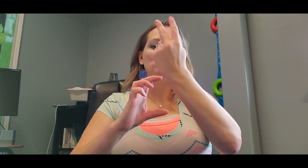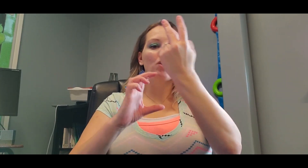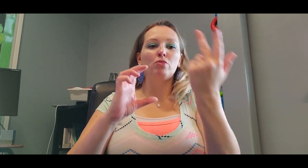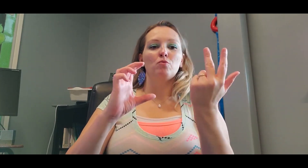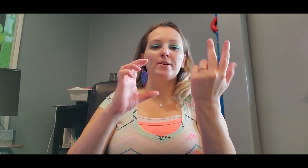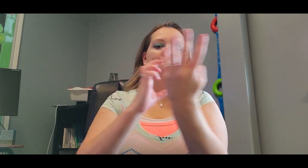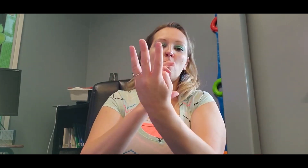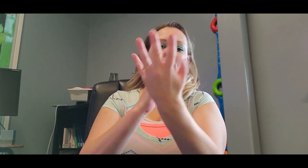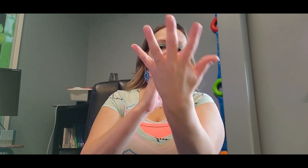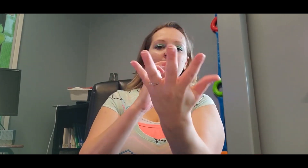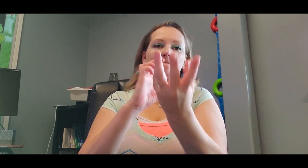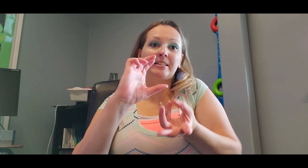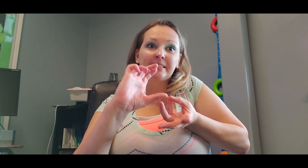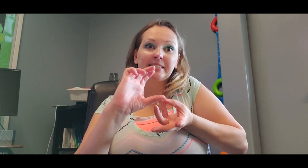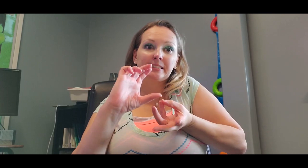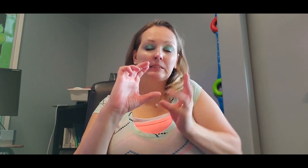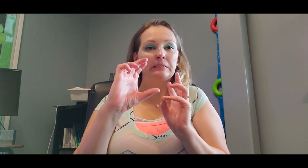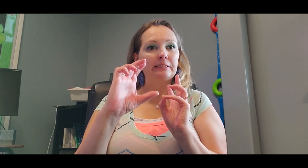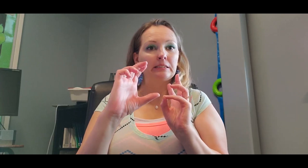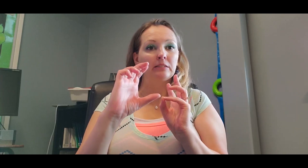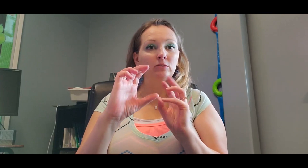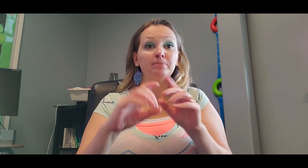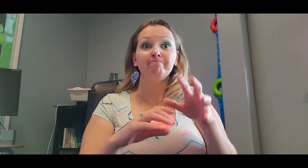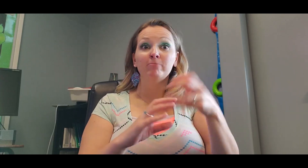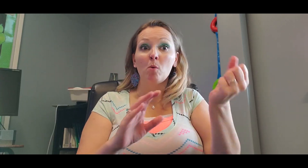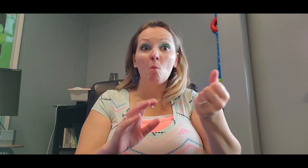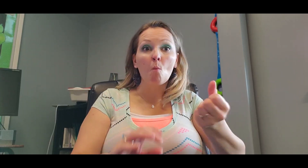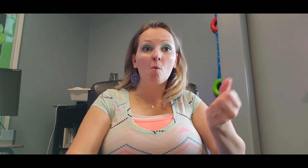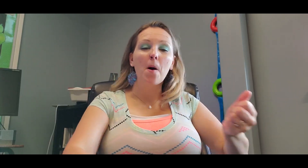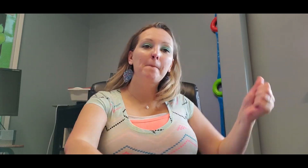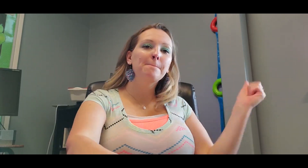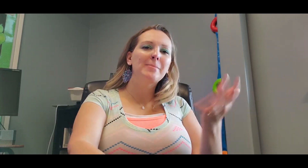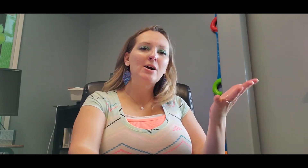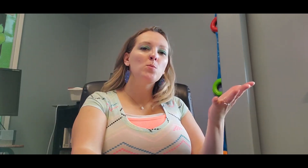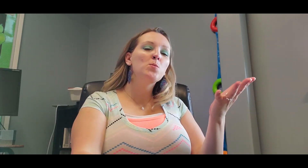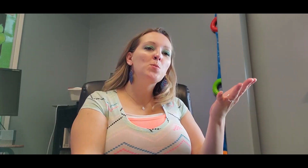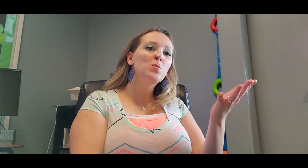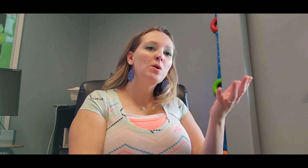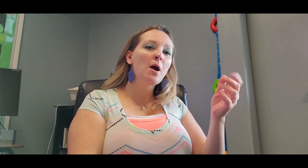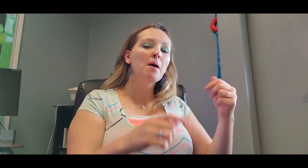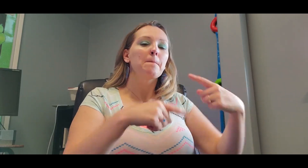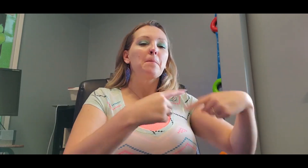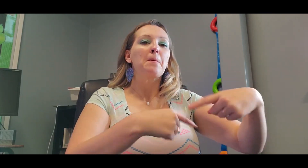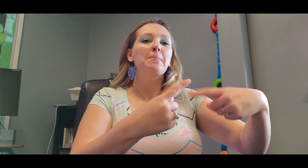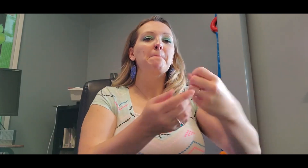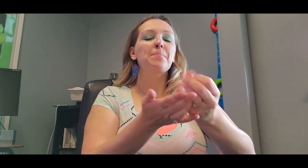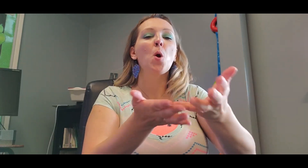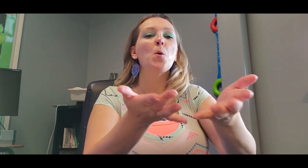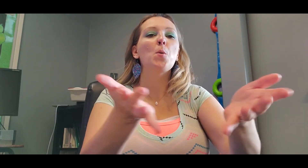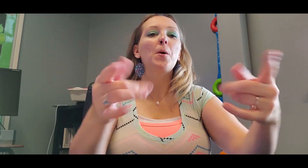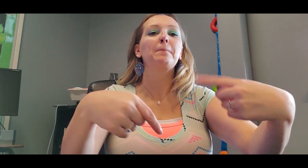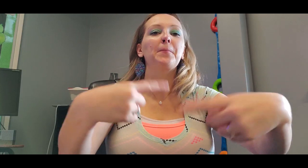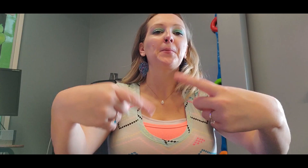It's a cube that has 1, 2, 3, 4, 5, and 6 on all the different sides. Then you roll